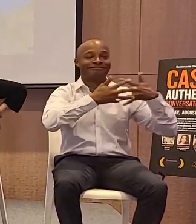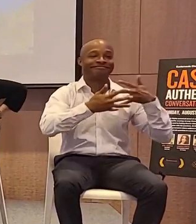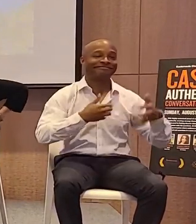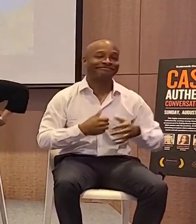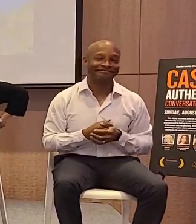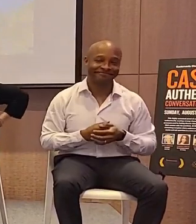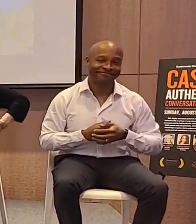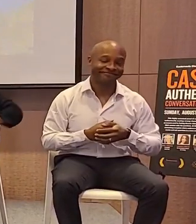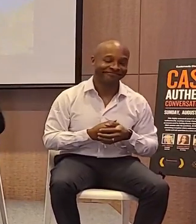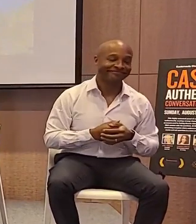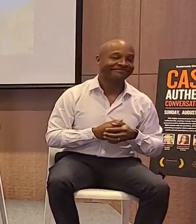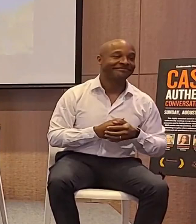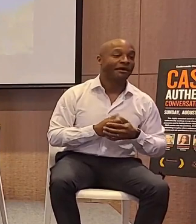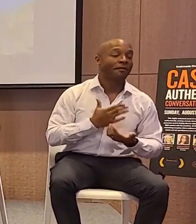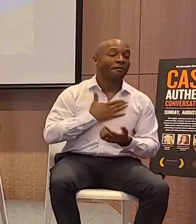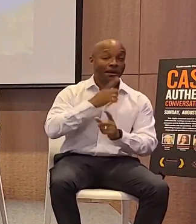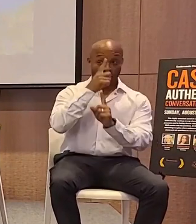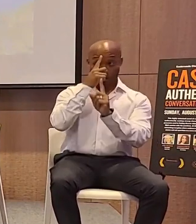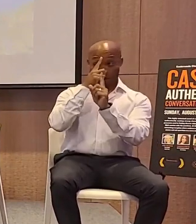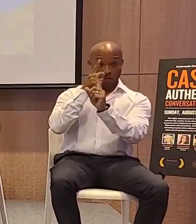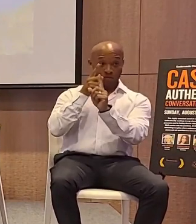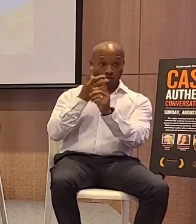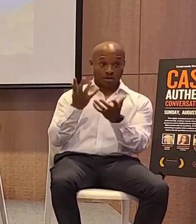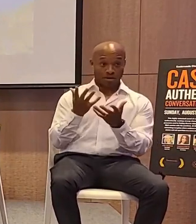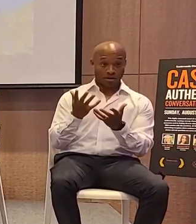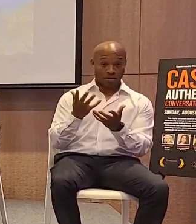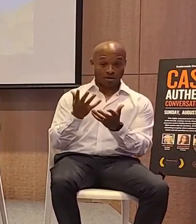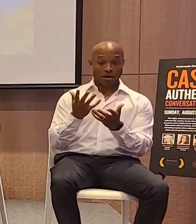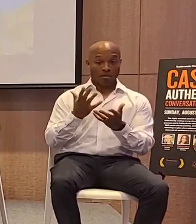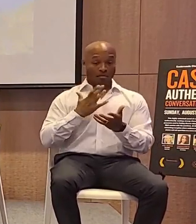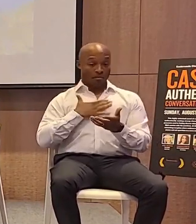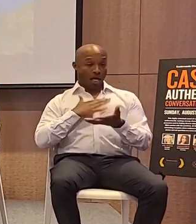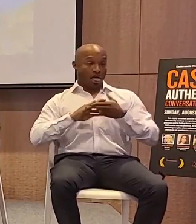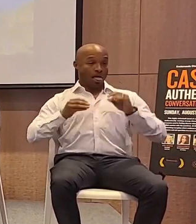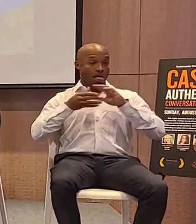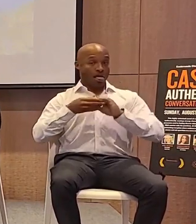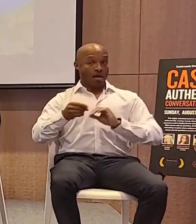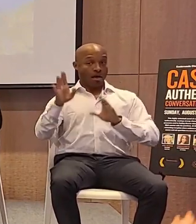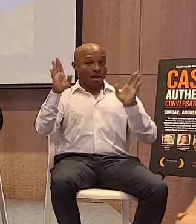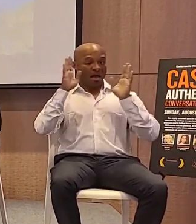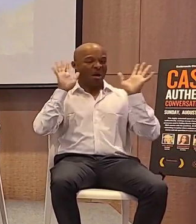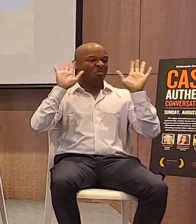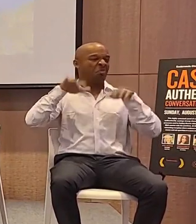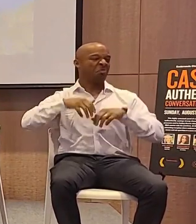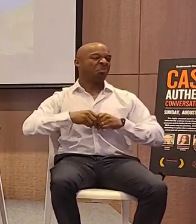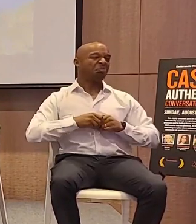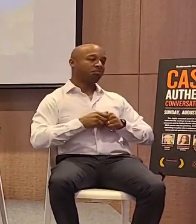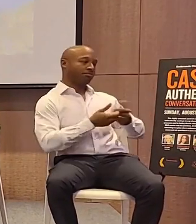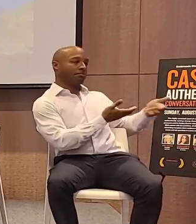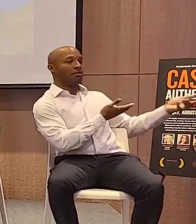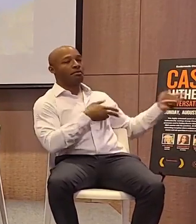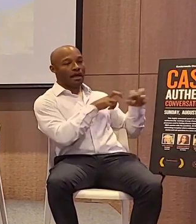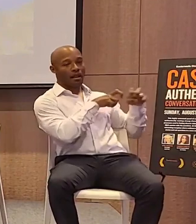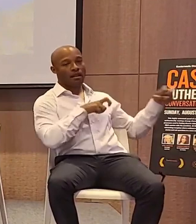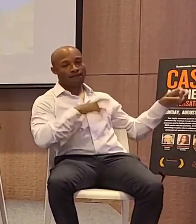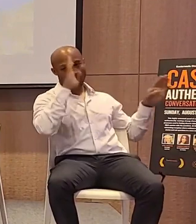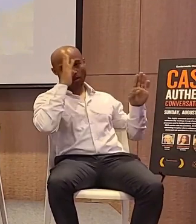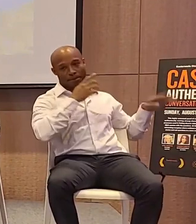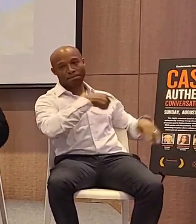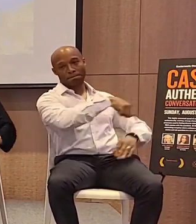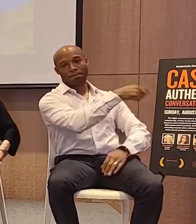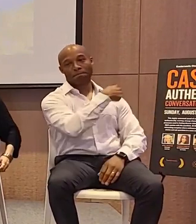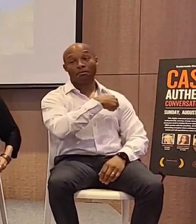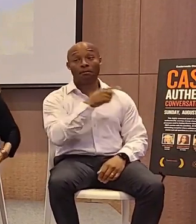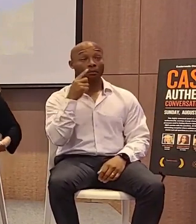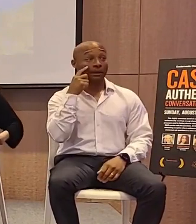And it is my goal that you hear a lot less from me today than you do from our marvelous panelists, because they are the